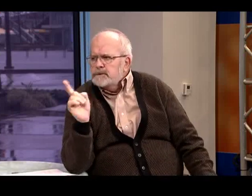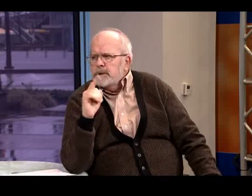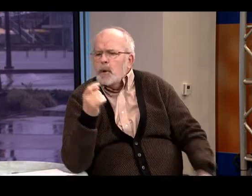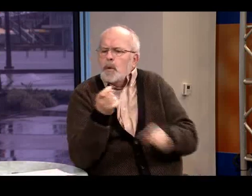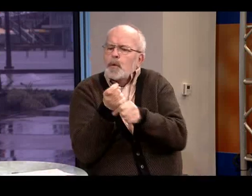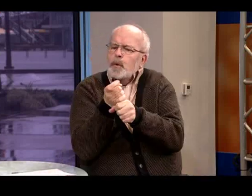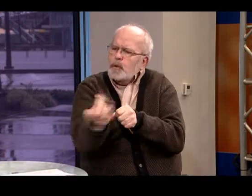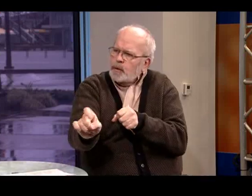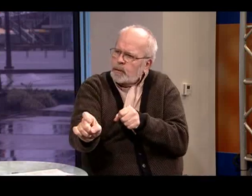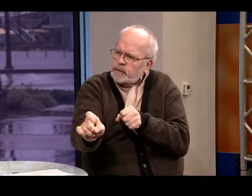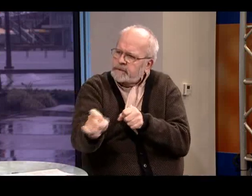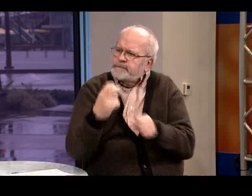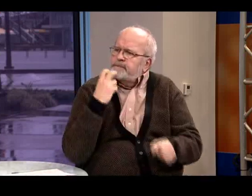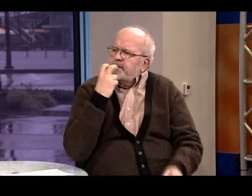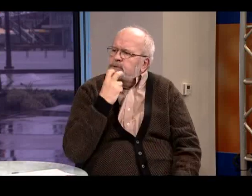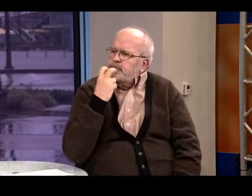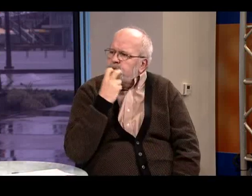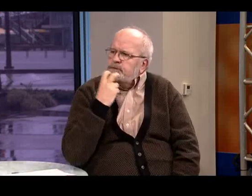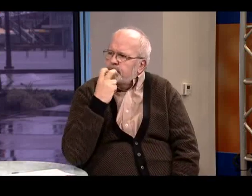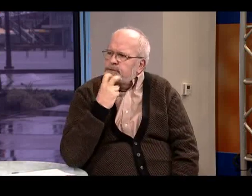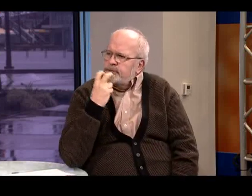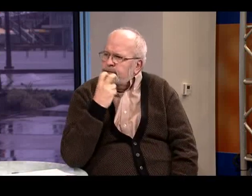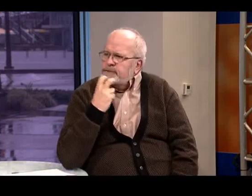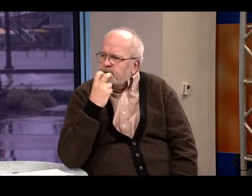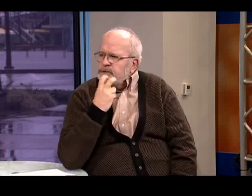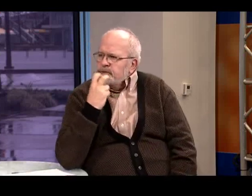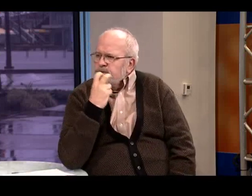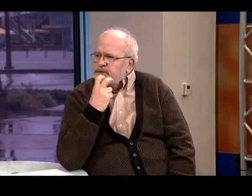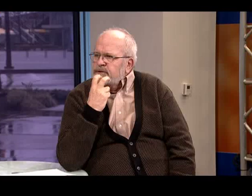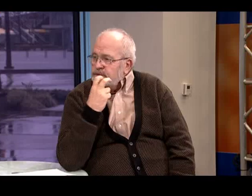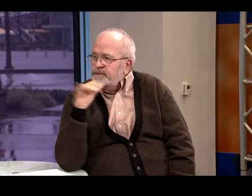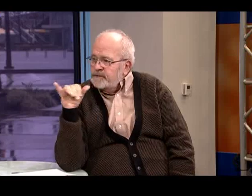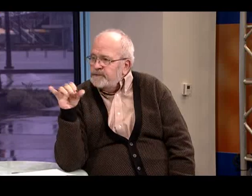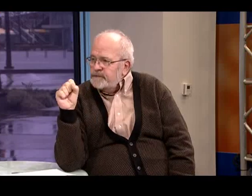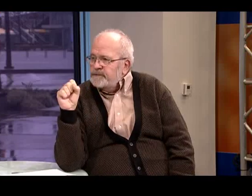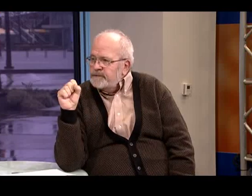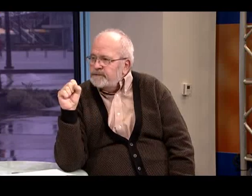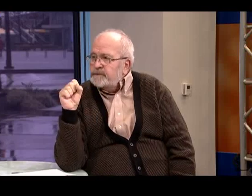at school at all. I had to go and learn to speak.